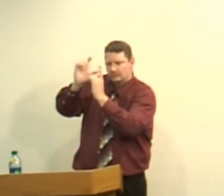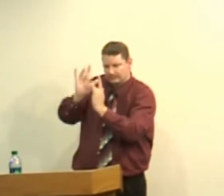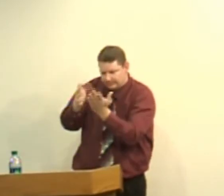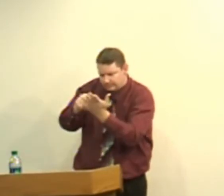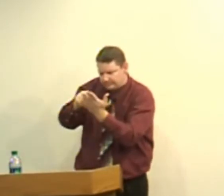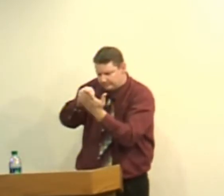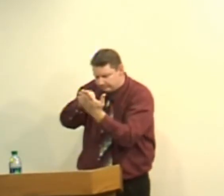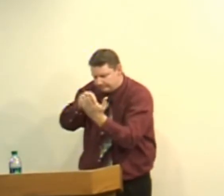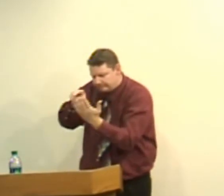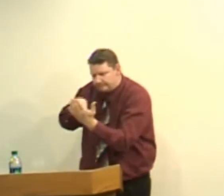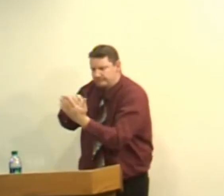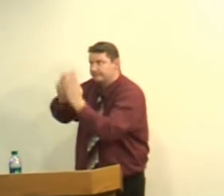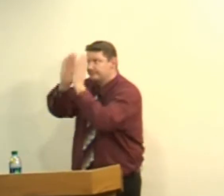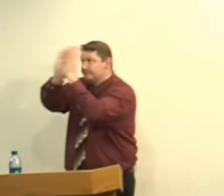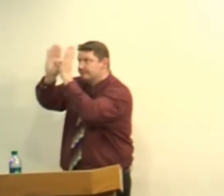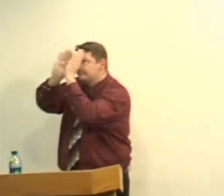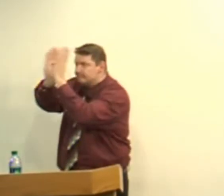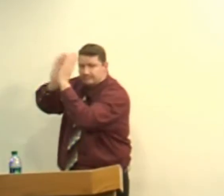does this draw his attention?